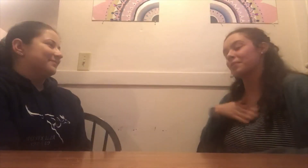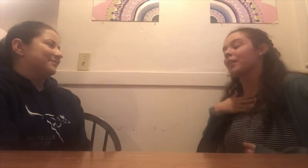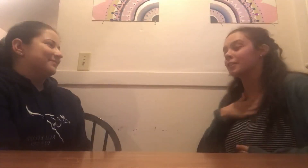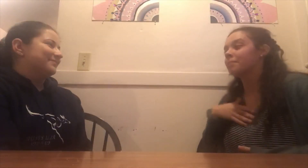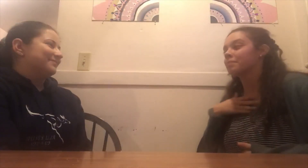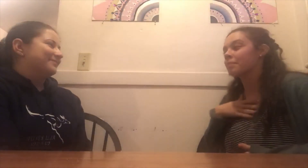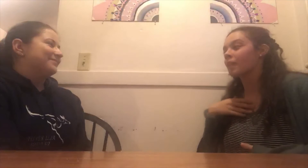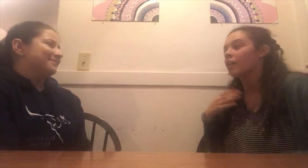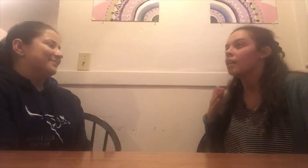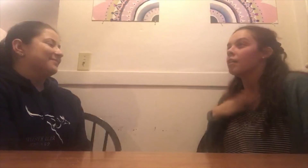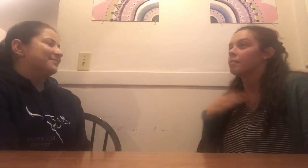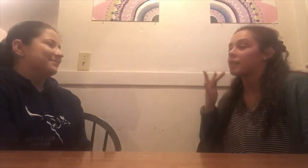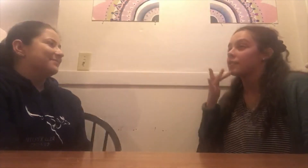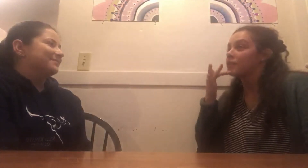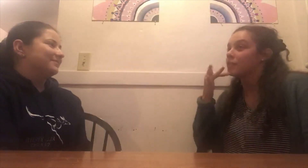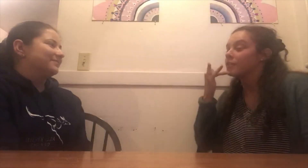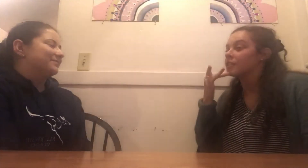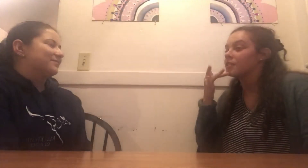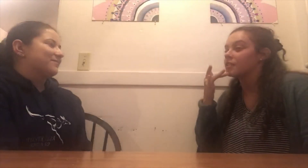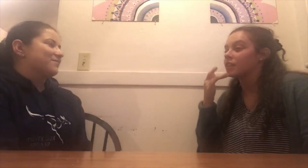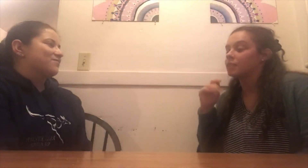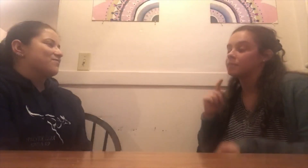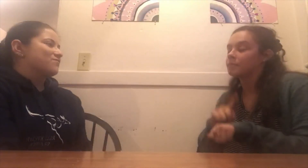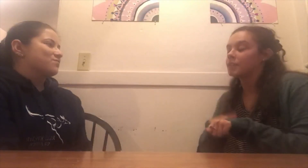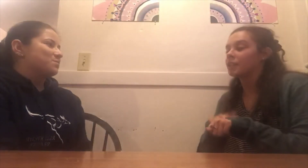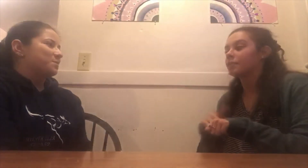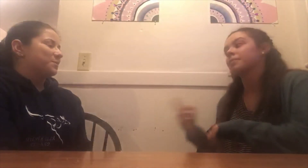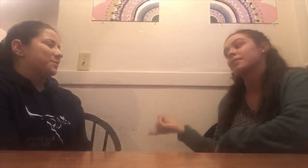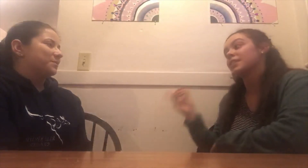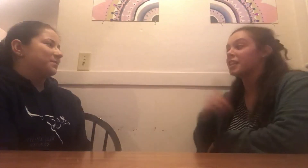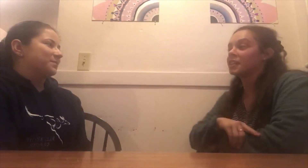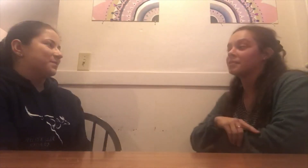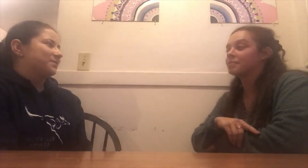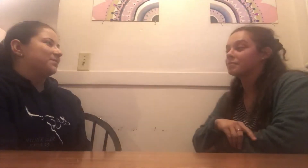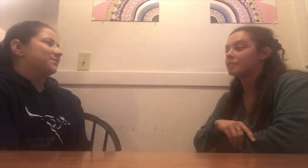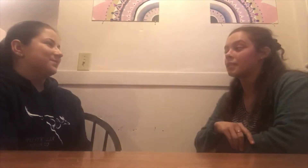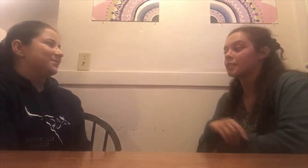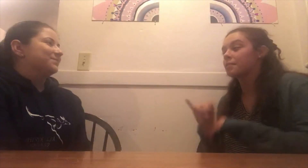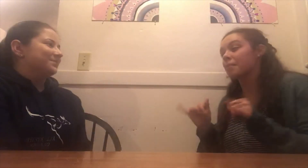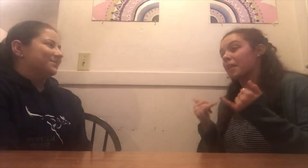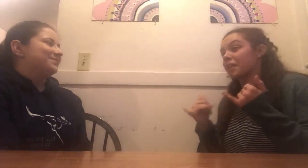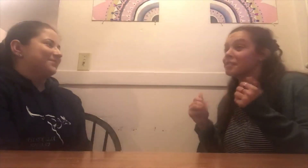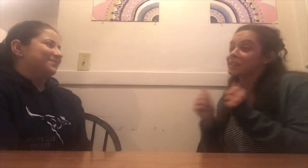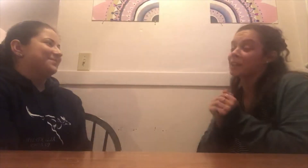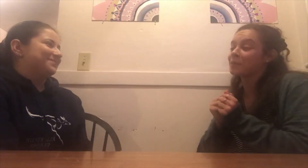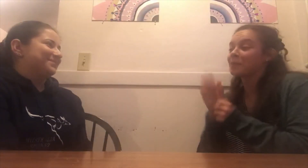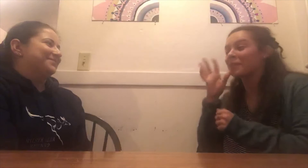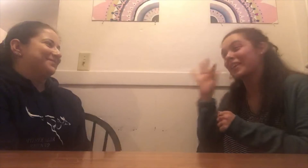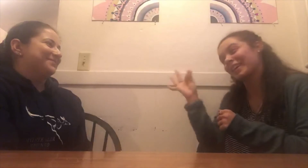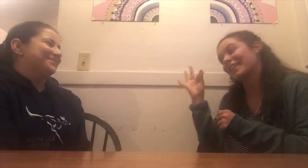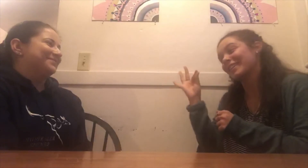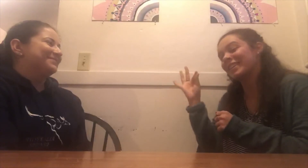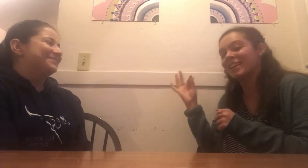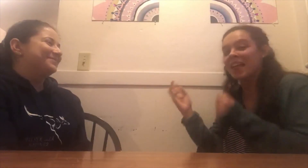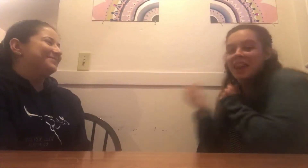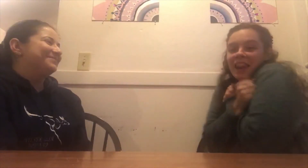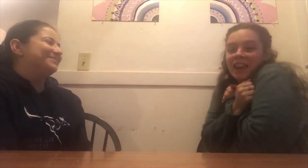gonna be fun. My favorite time of the day is playing together with my cat. Love